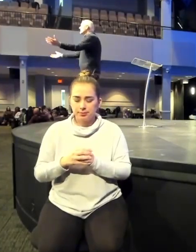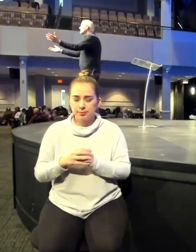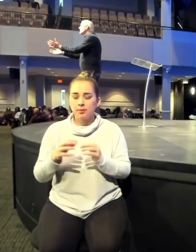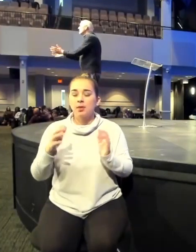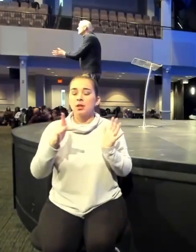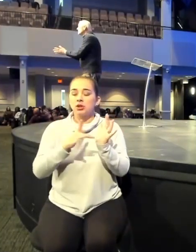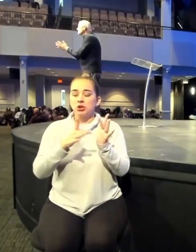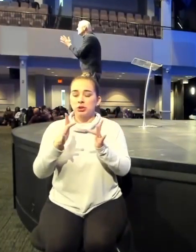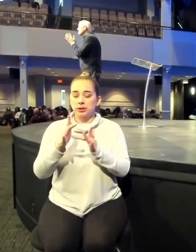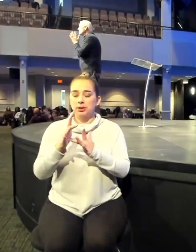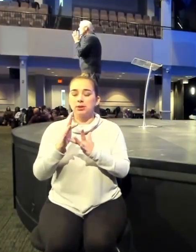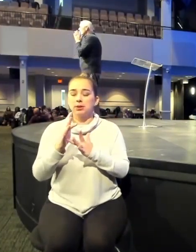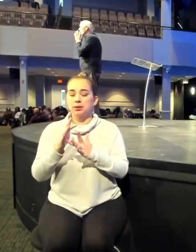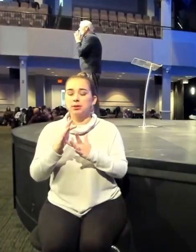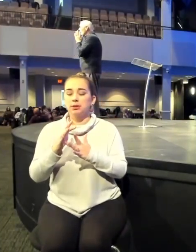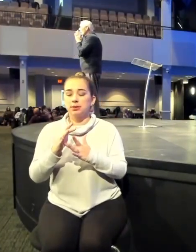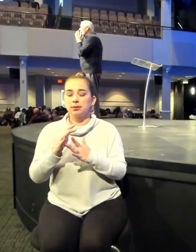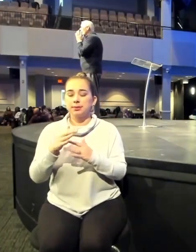do it, Jesus.